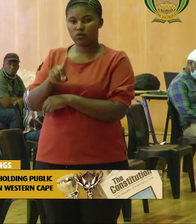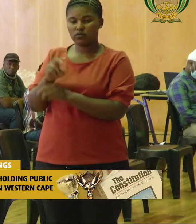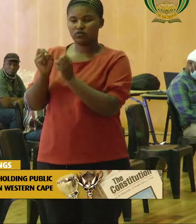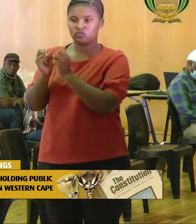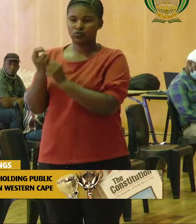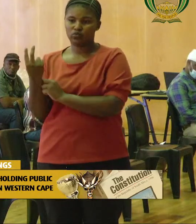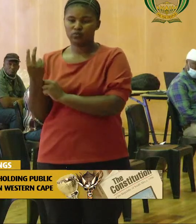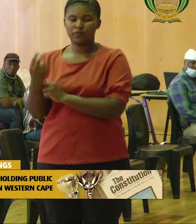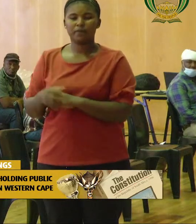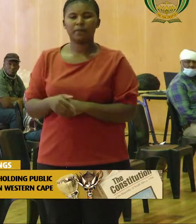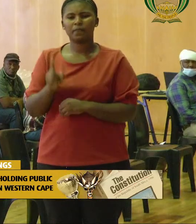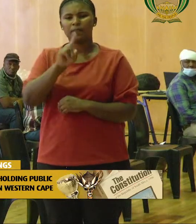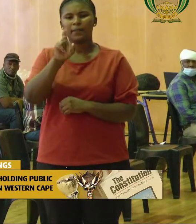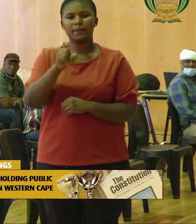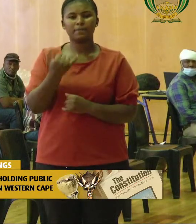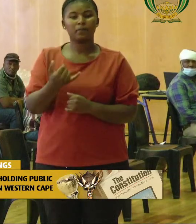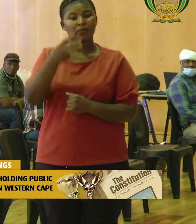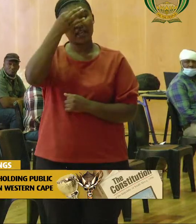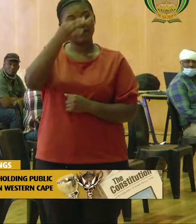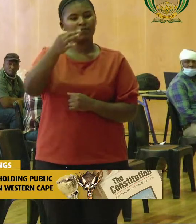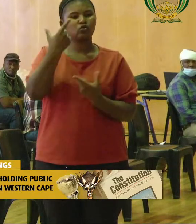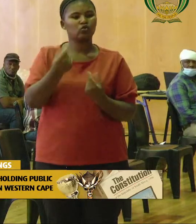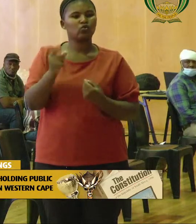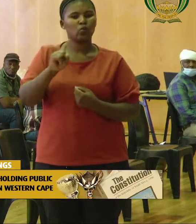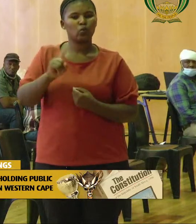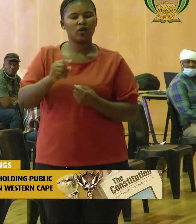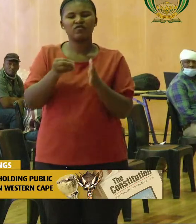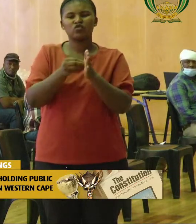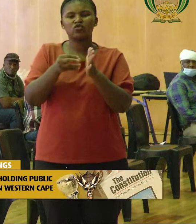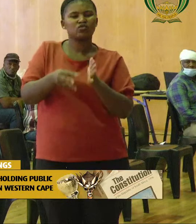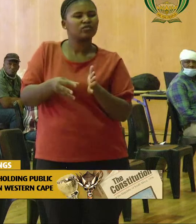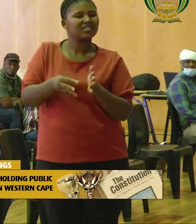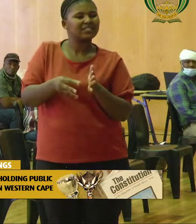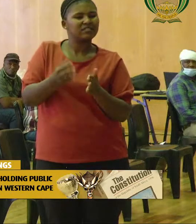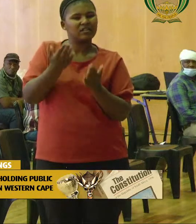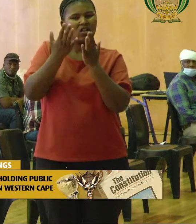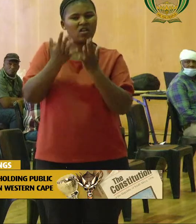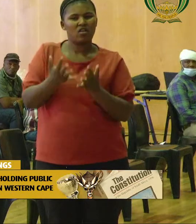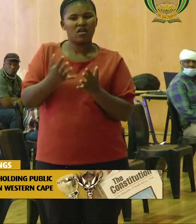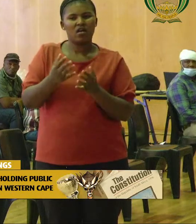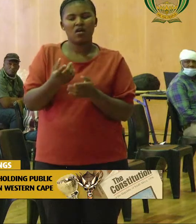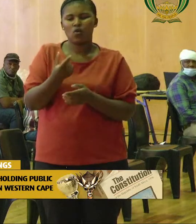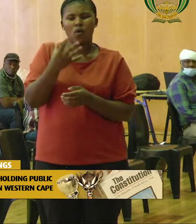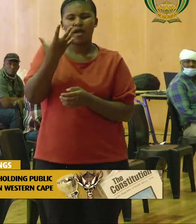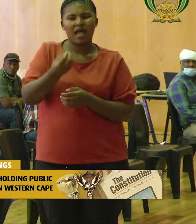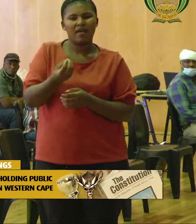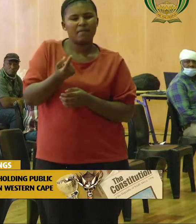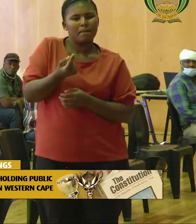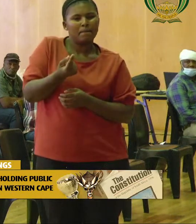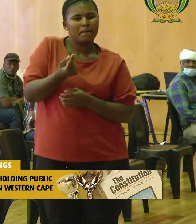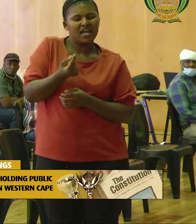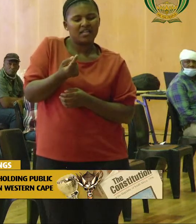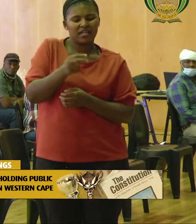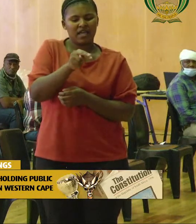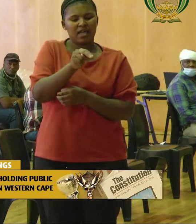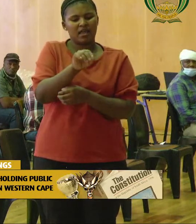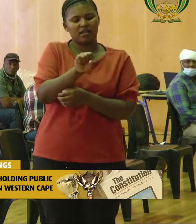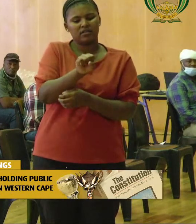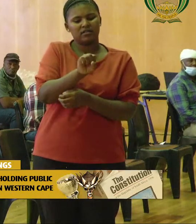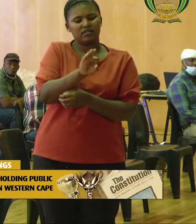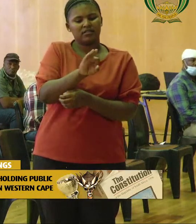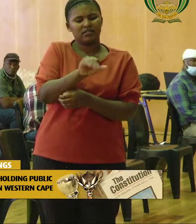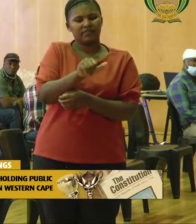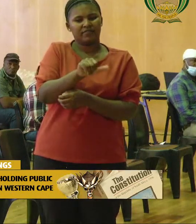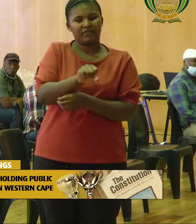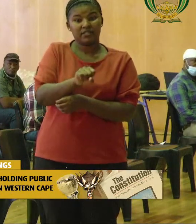My question is, what will government do about the students who are not funded by Nsfas and they want